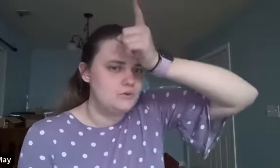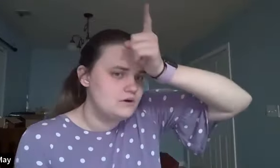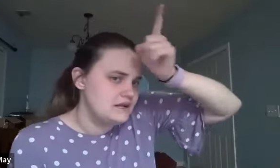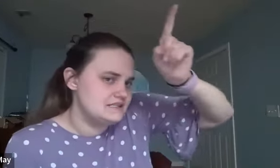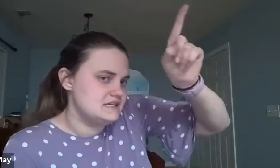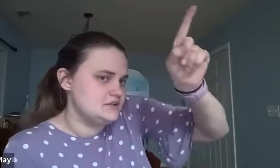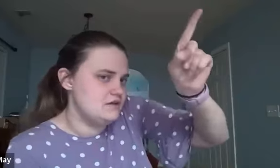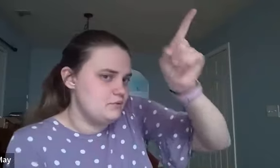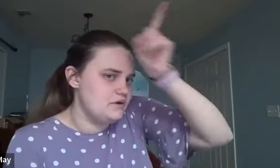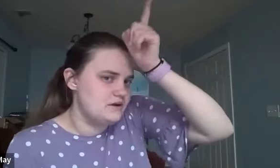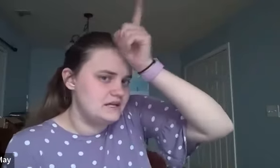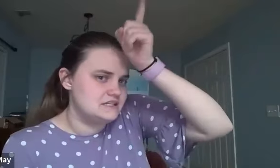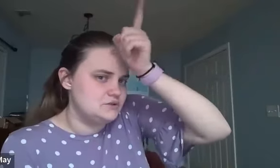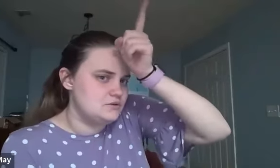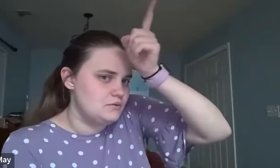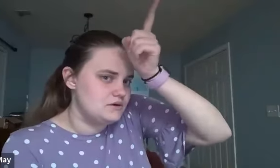unicorn. And it's like you have a pointer and it's like unicorn.